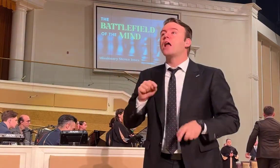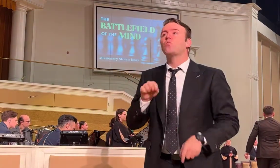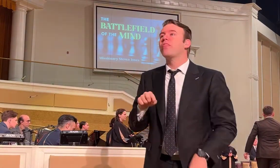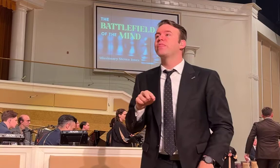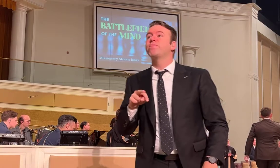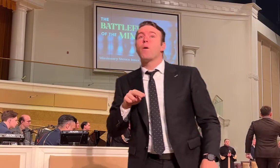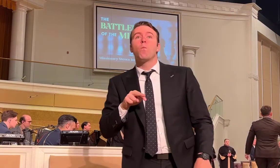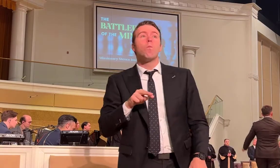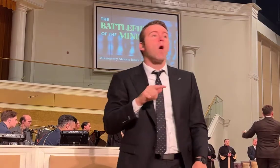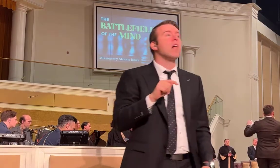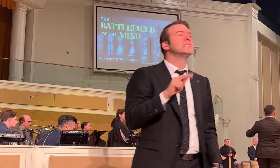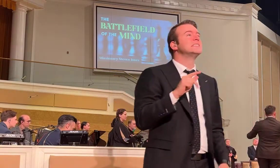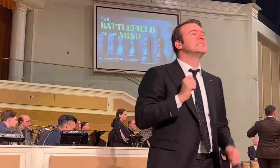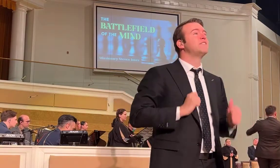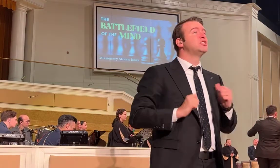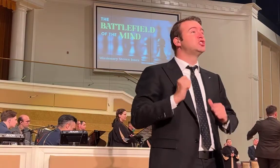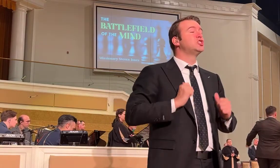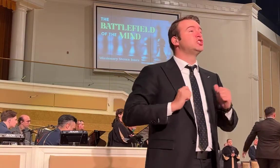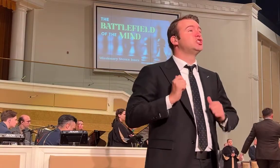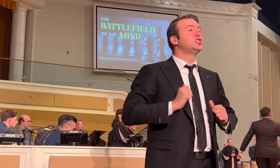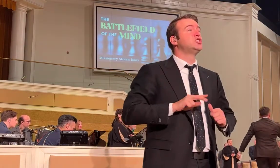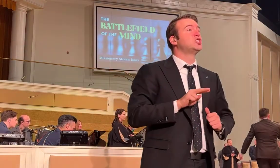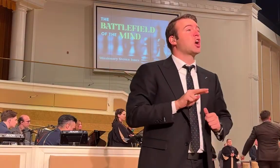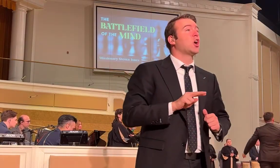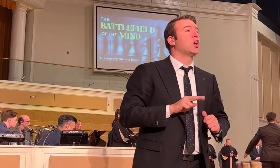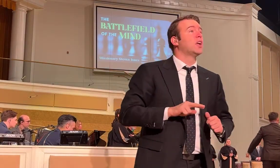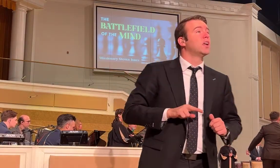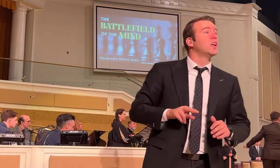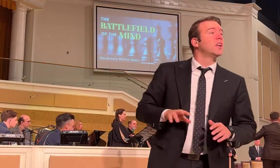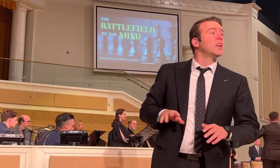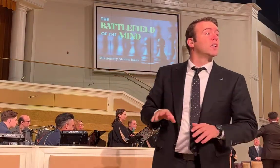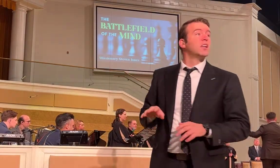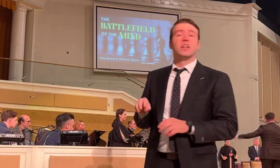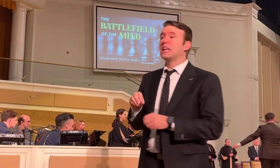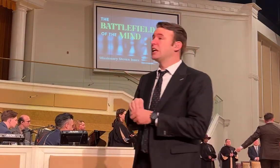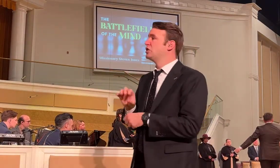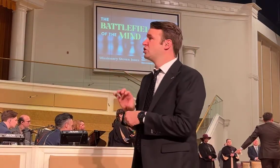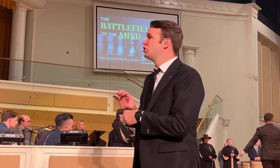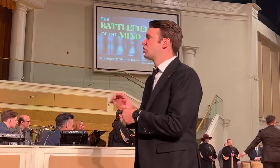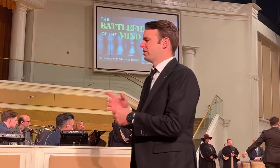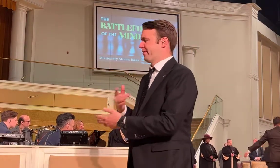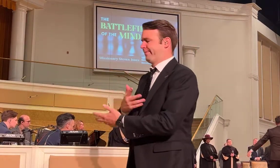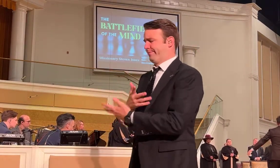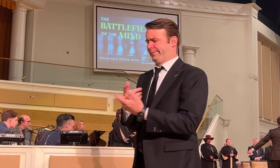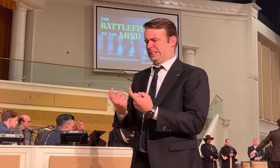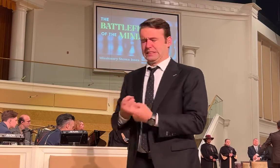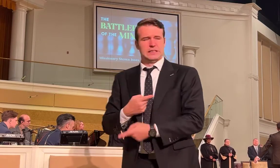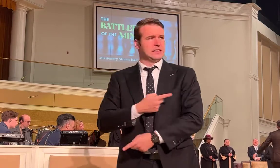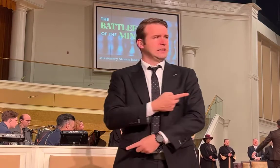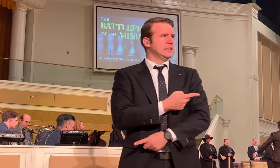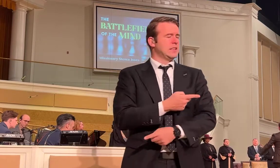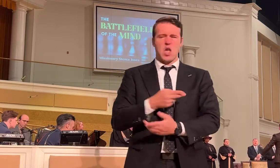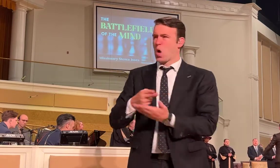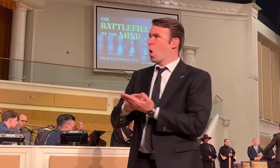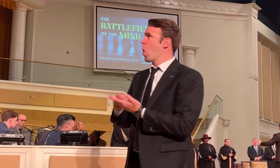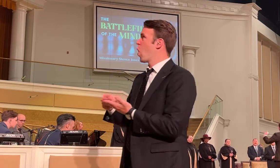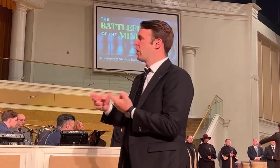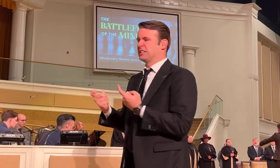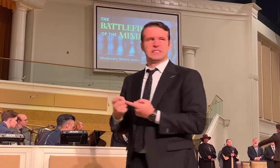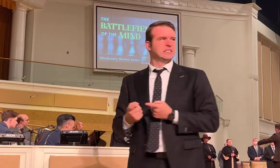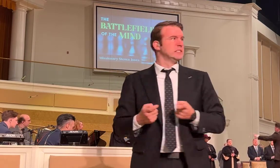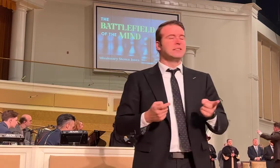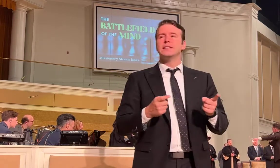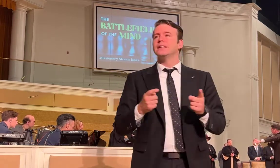or TV show before Sunday night service and try to walk out of the profane and step into the holy. The Bible says